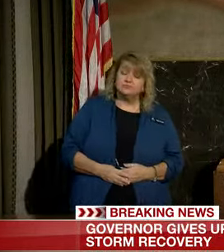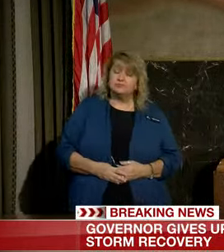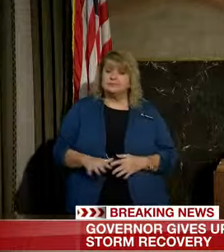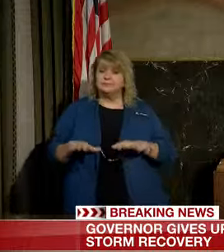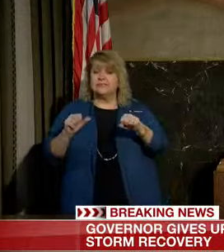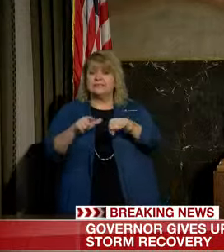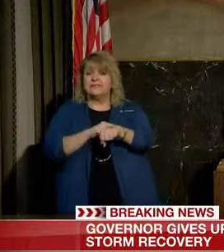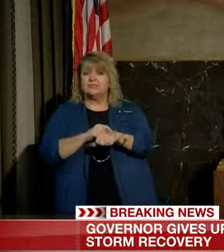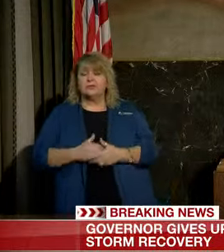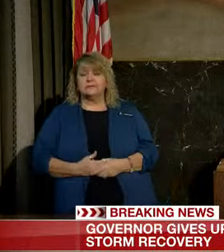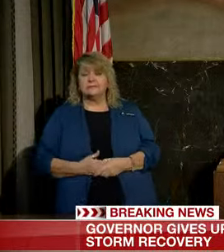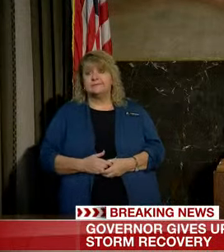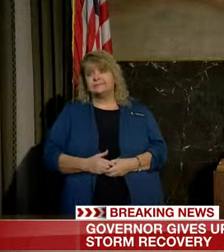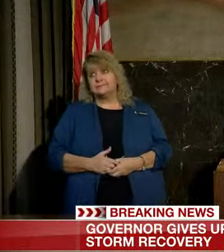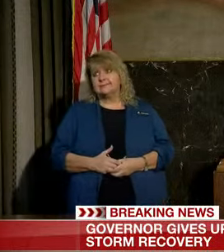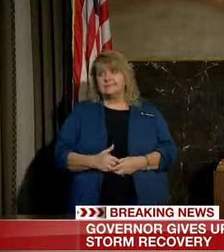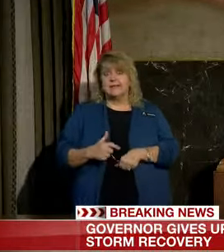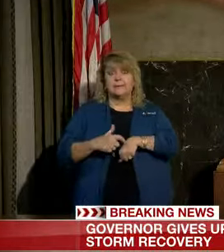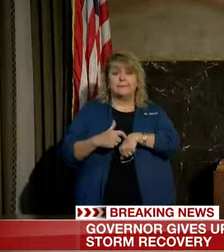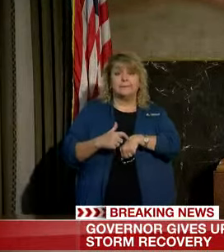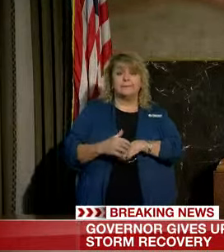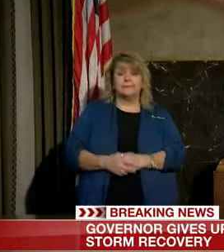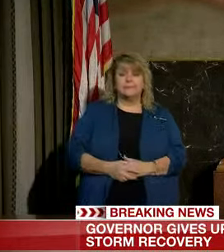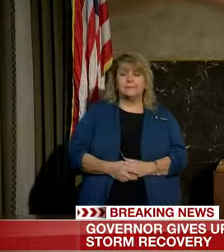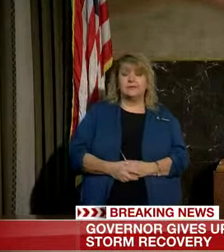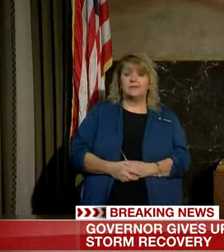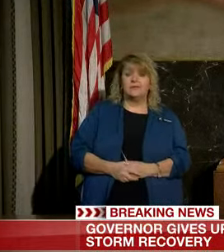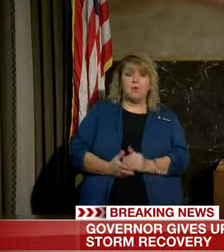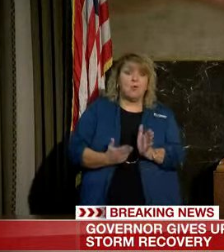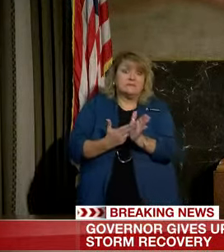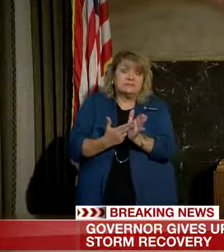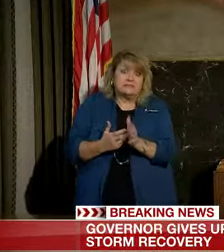and quite frankly, we were very